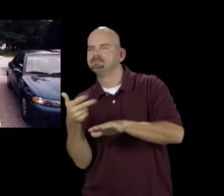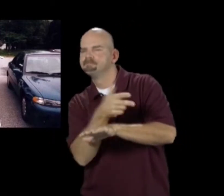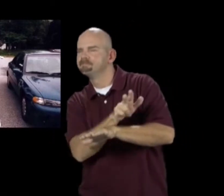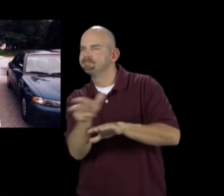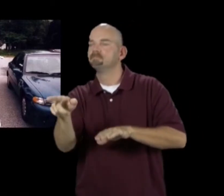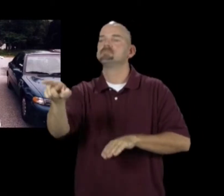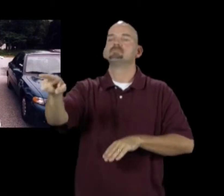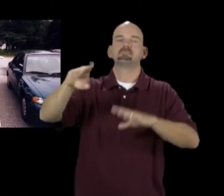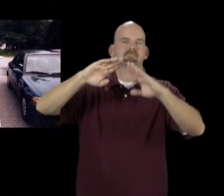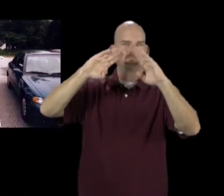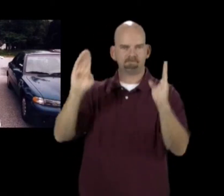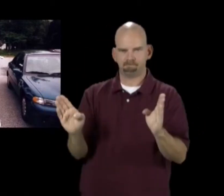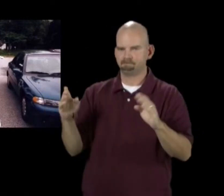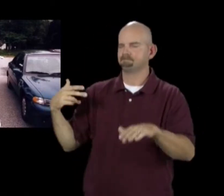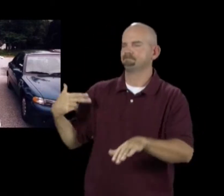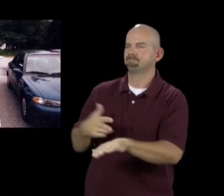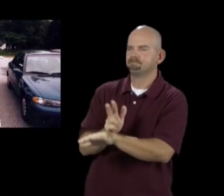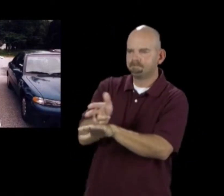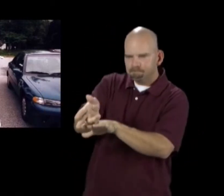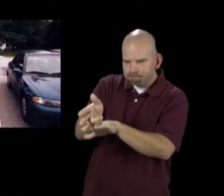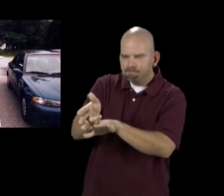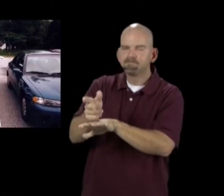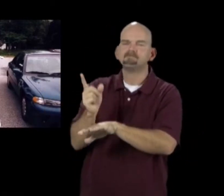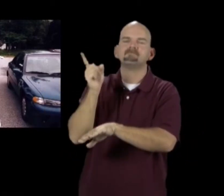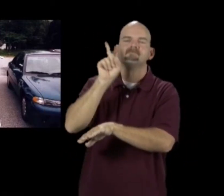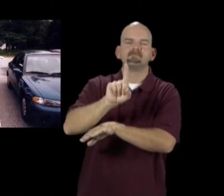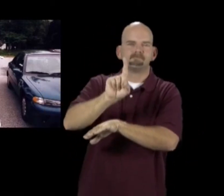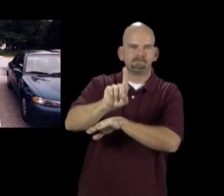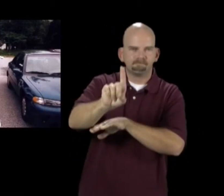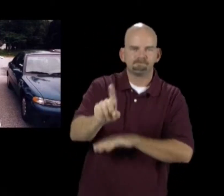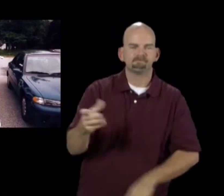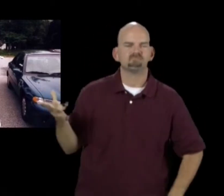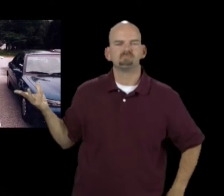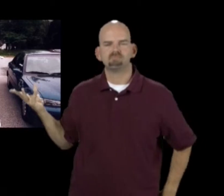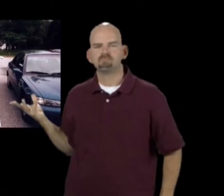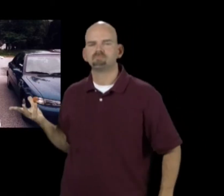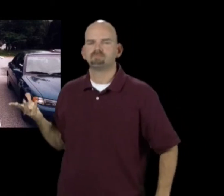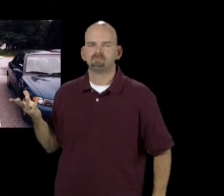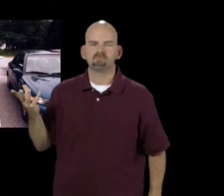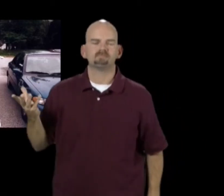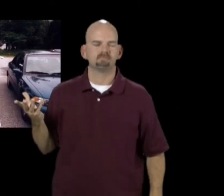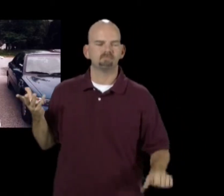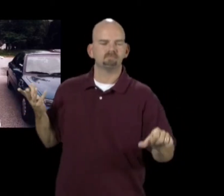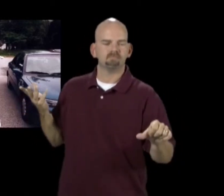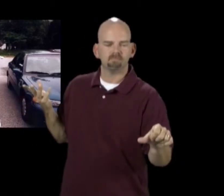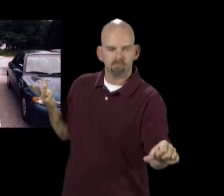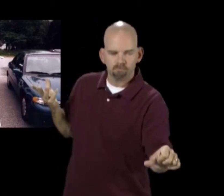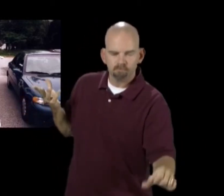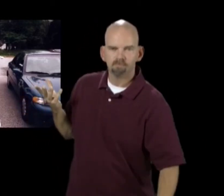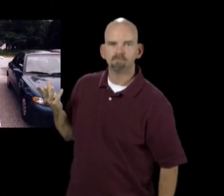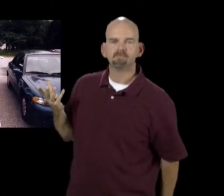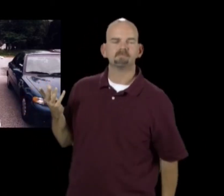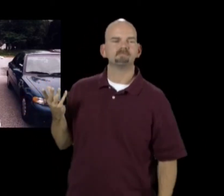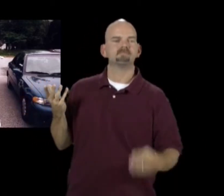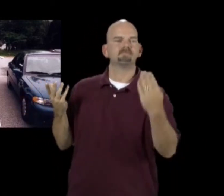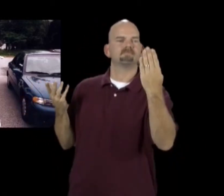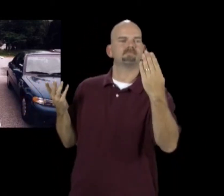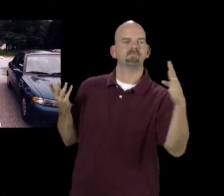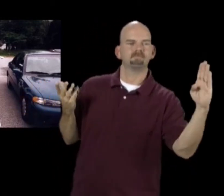nearby. I pulled up, headed up to the front door with the pizza, and rang the bell. A